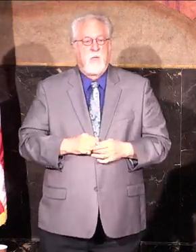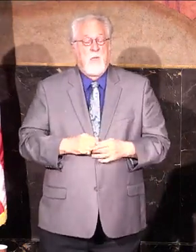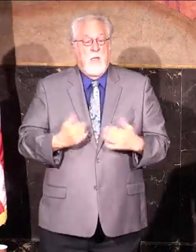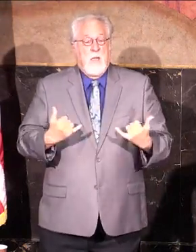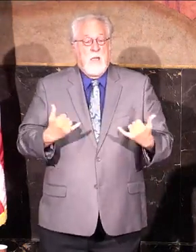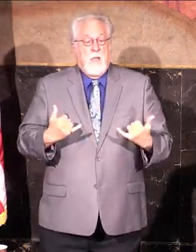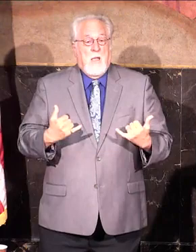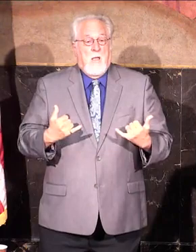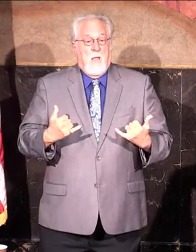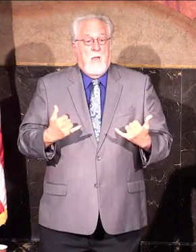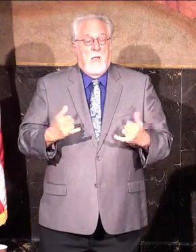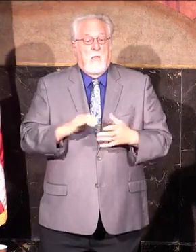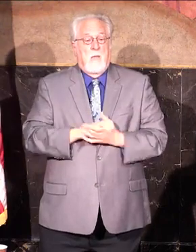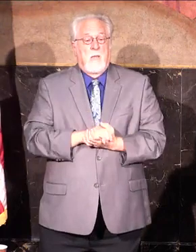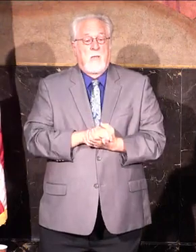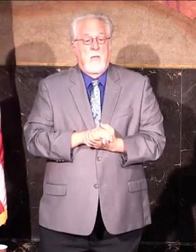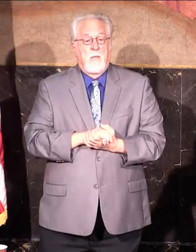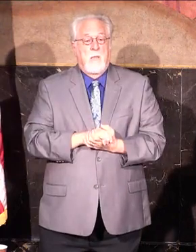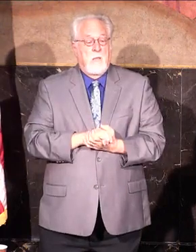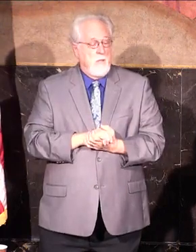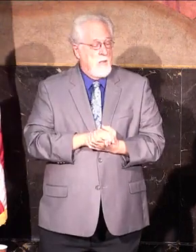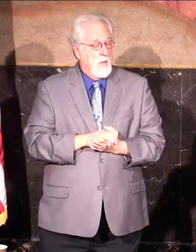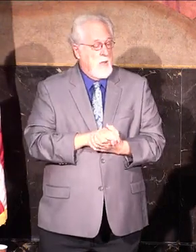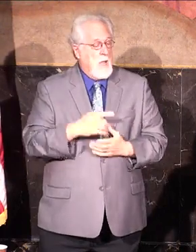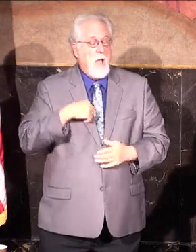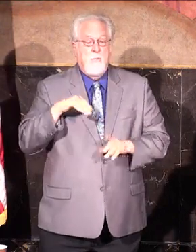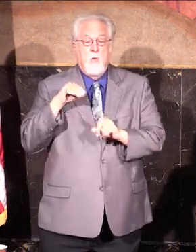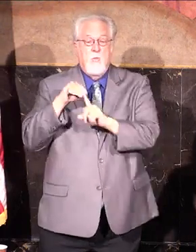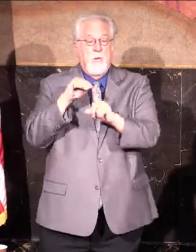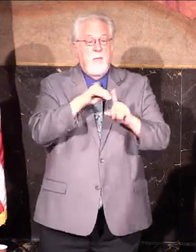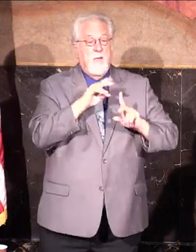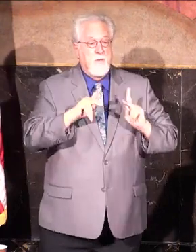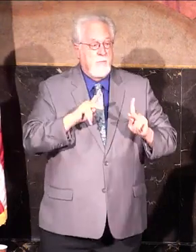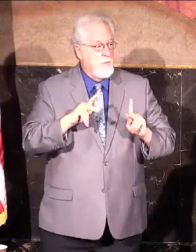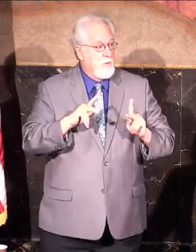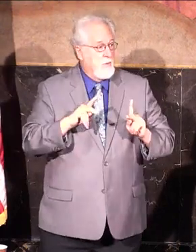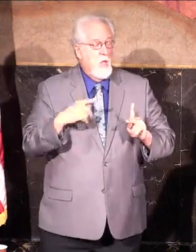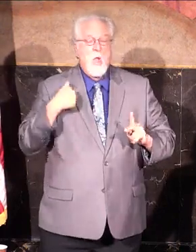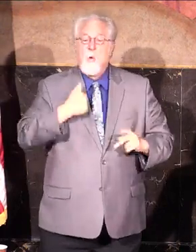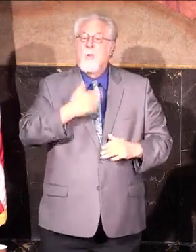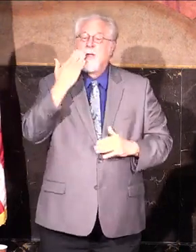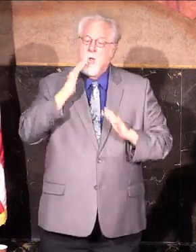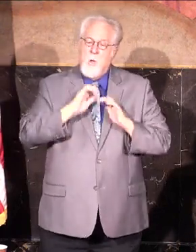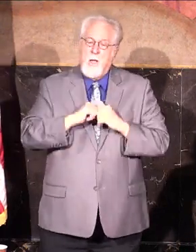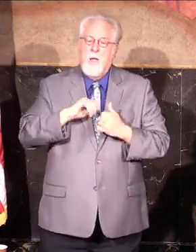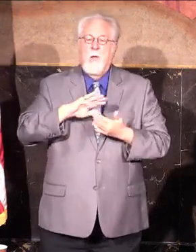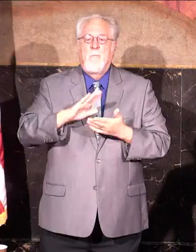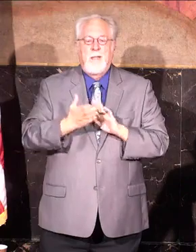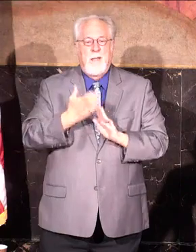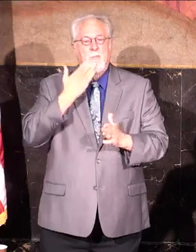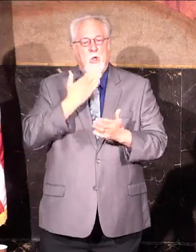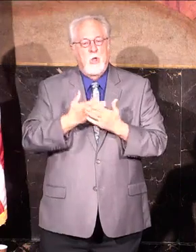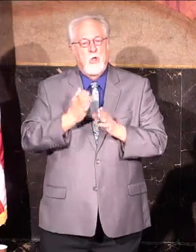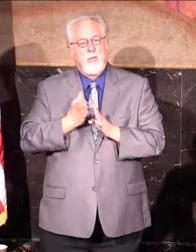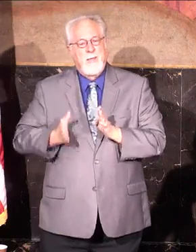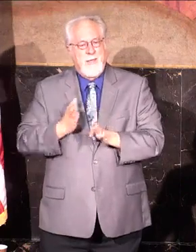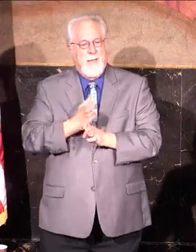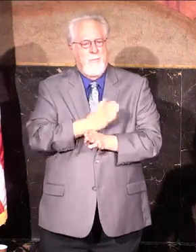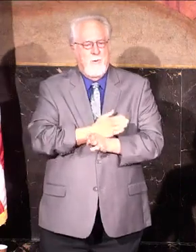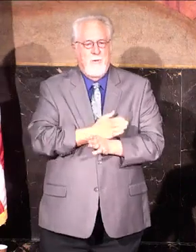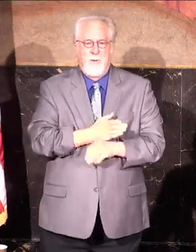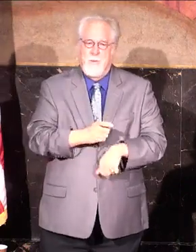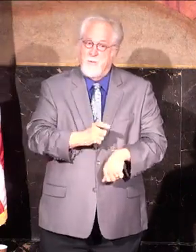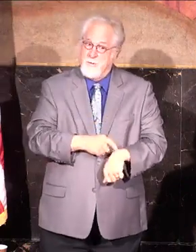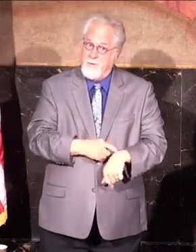this point in time, I'm just going to remind everyone, we know how to be good neighbors. It's time to do that in Louisiana